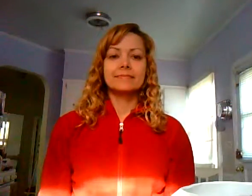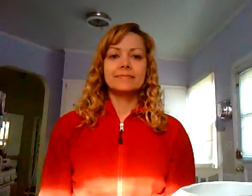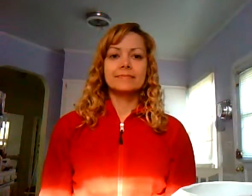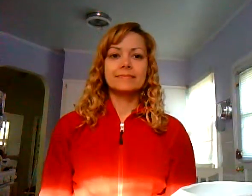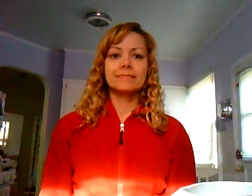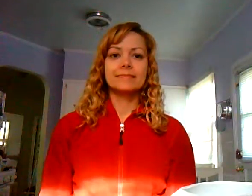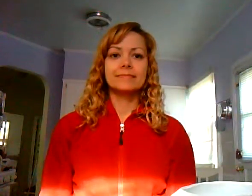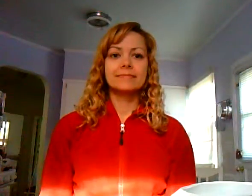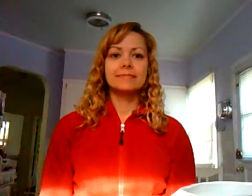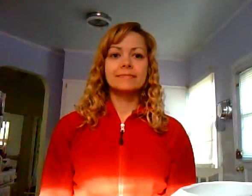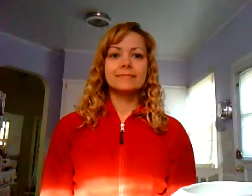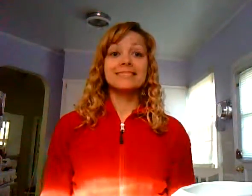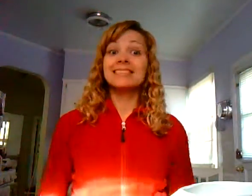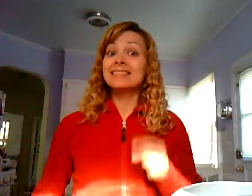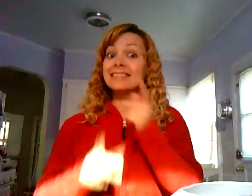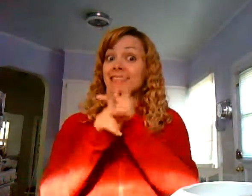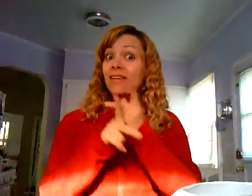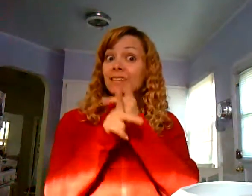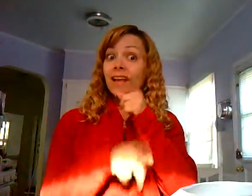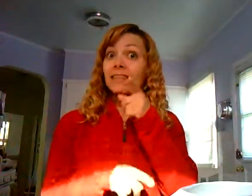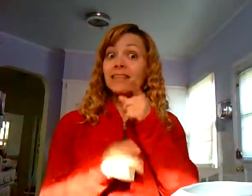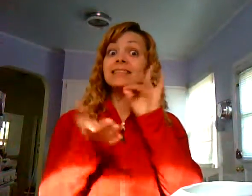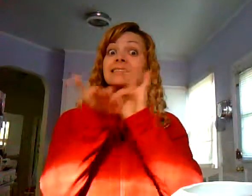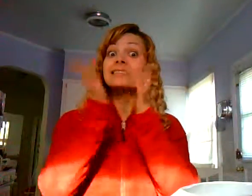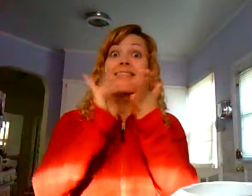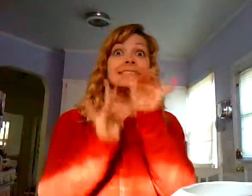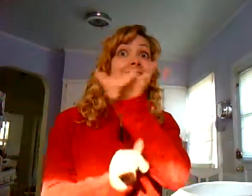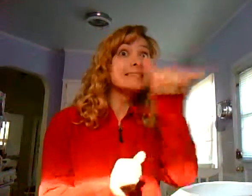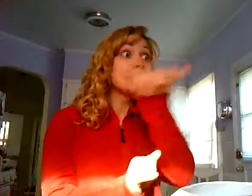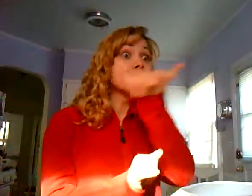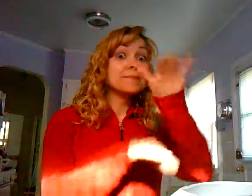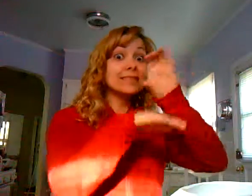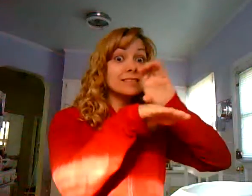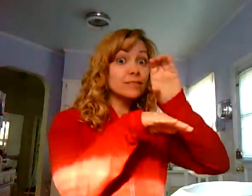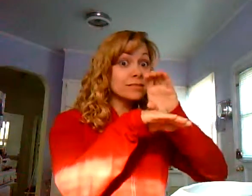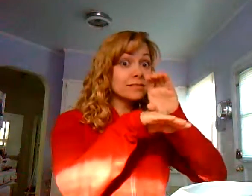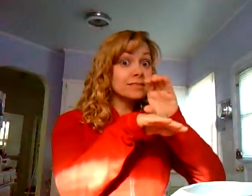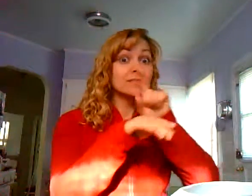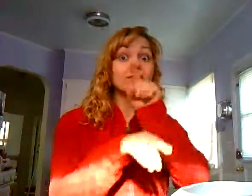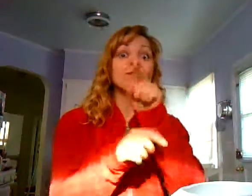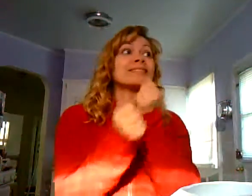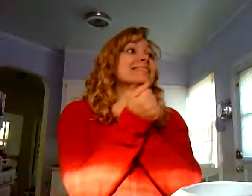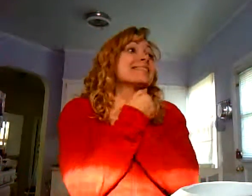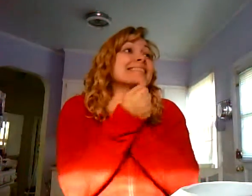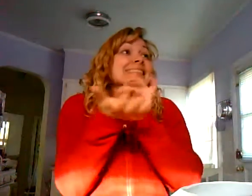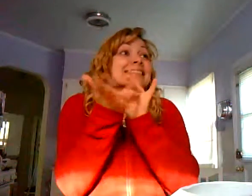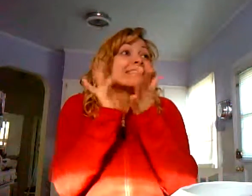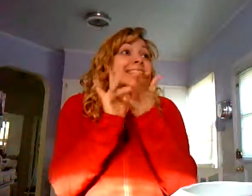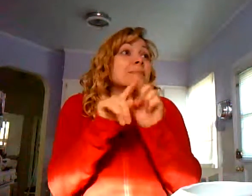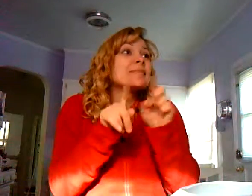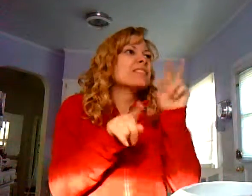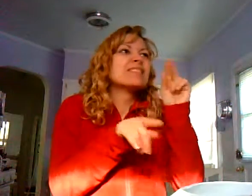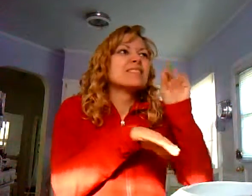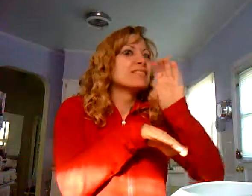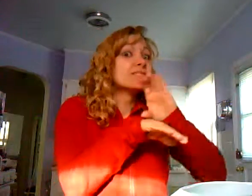fullness of him who fills all and all. So be careful Jesus is the same as the church you can't love